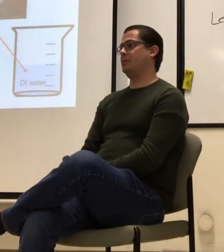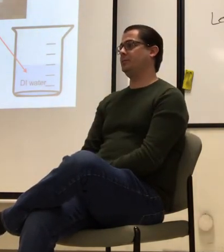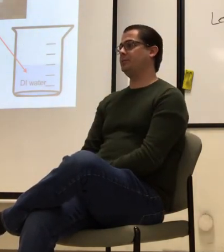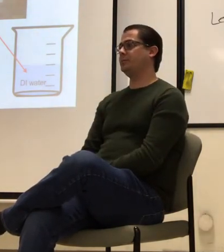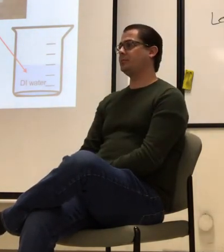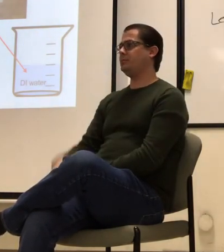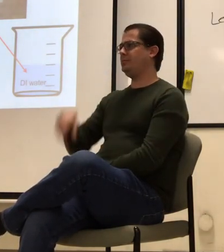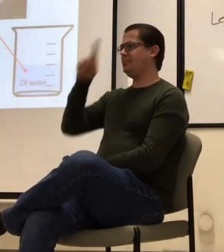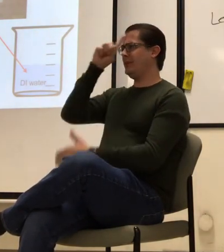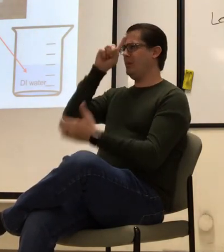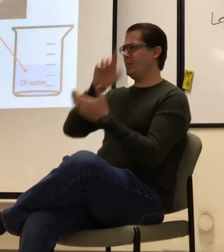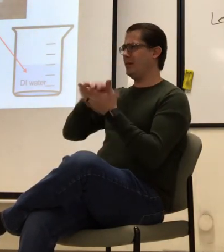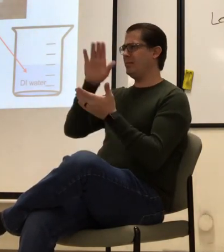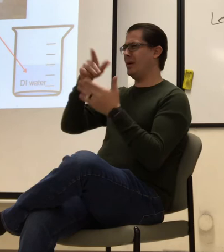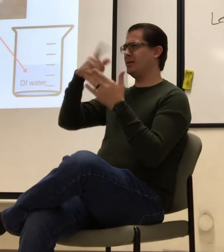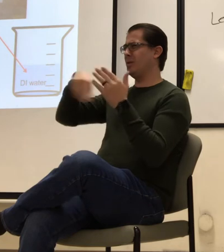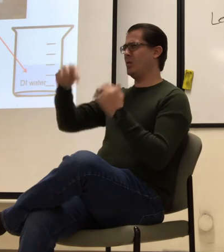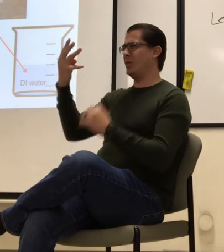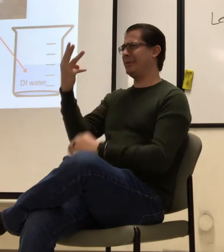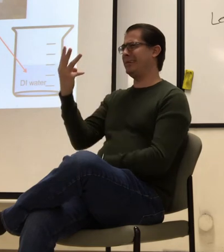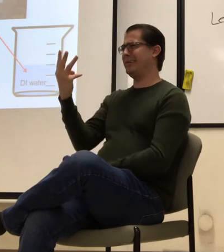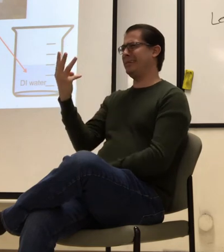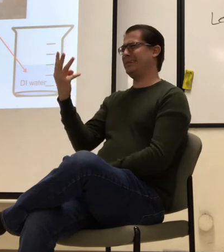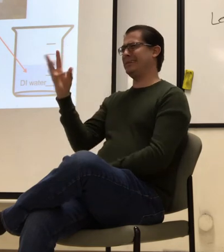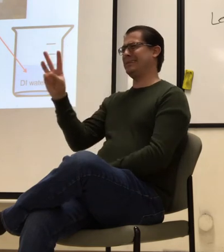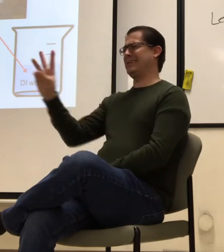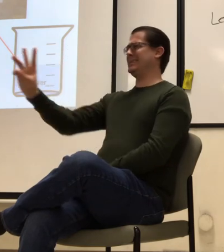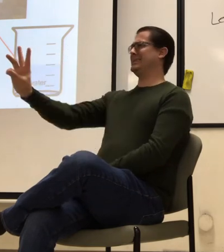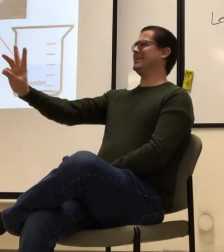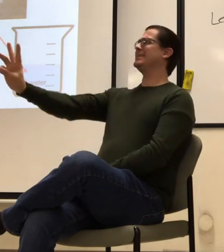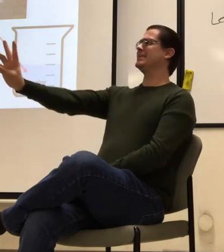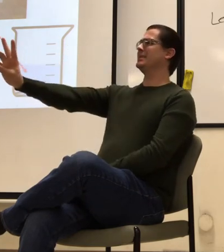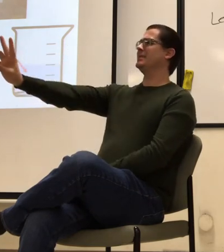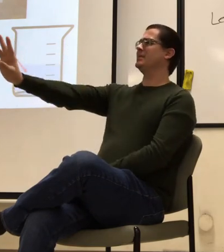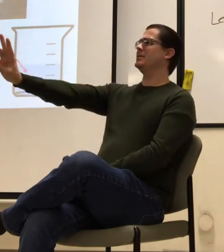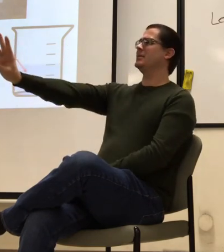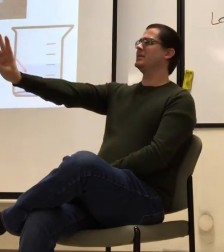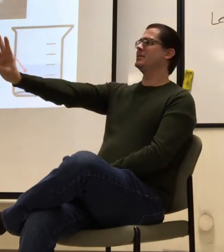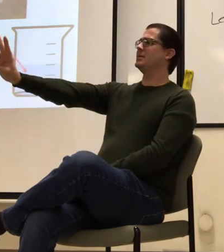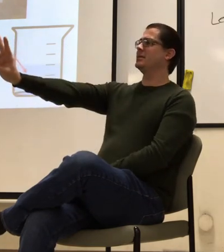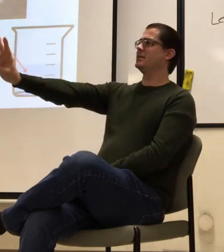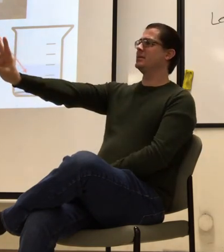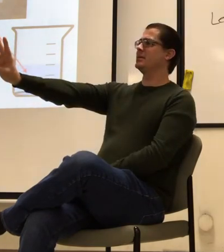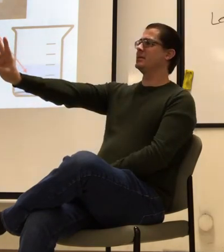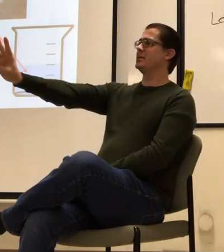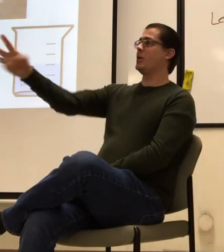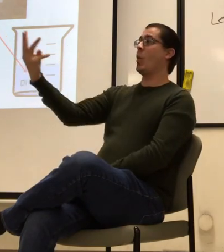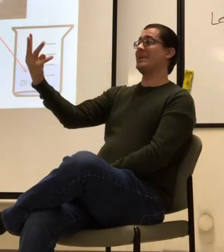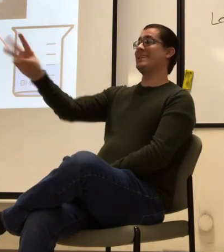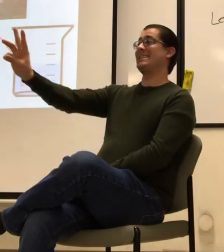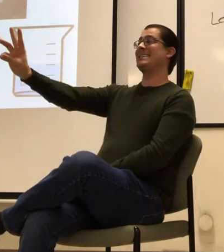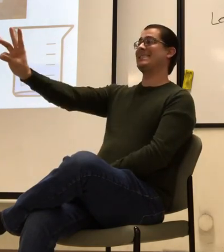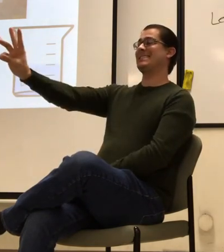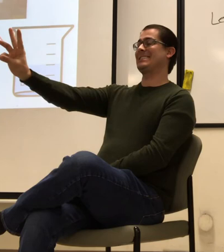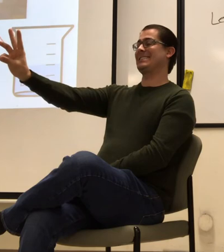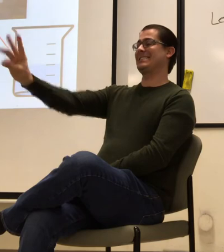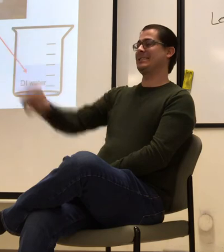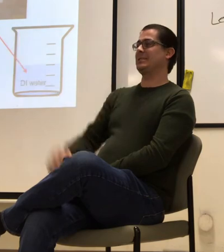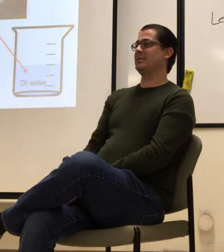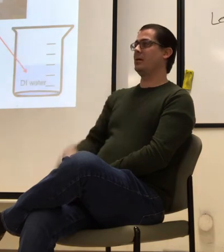I believe that's Wednesday. Is that the 6th? Mm-hmm. Yeah. So that's the main thing I want to